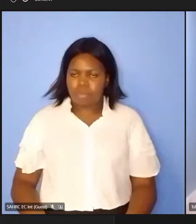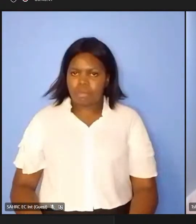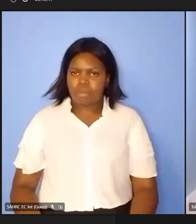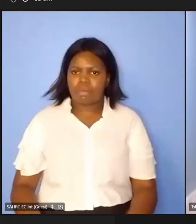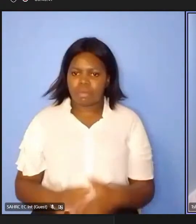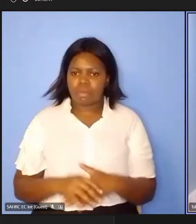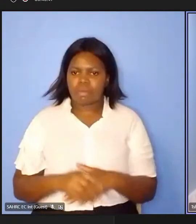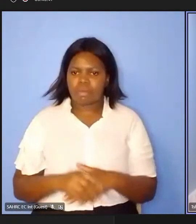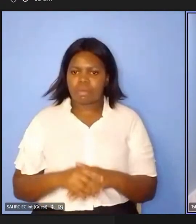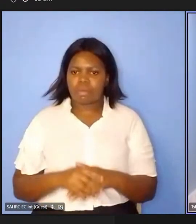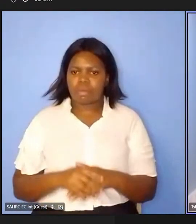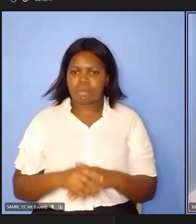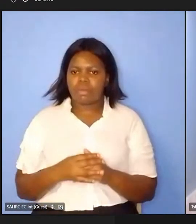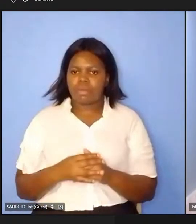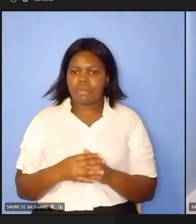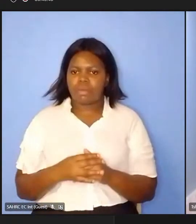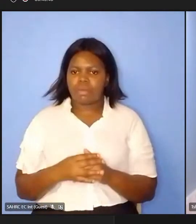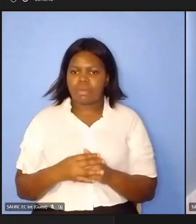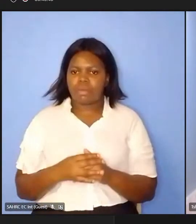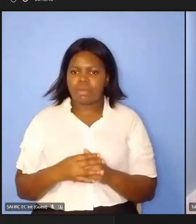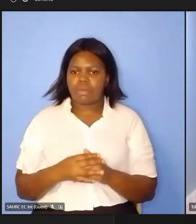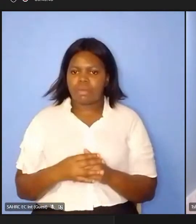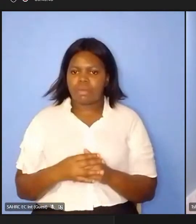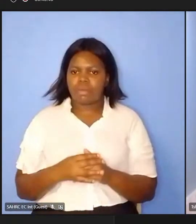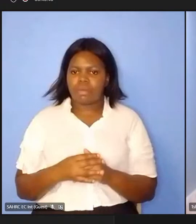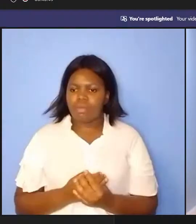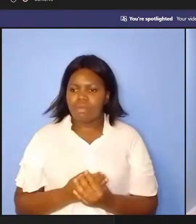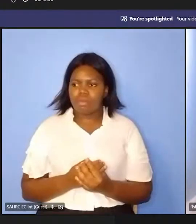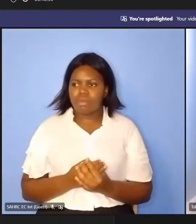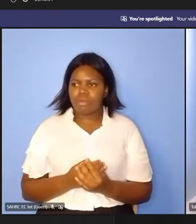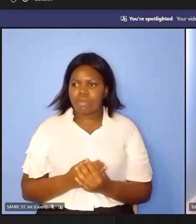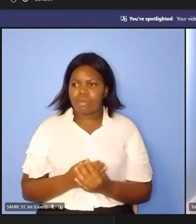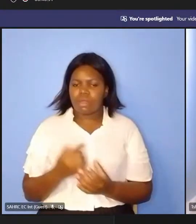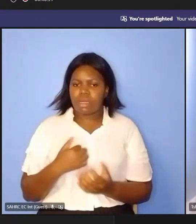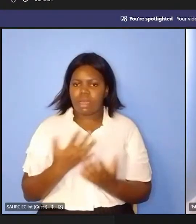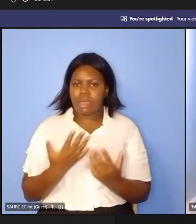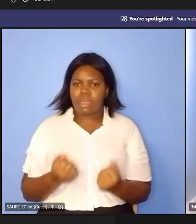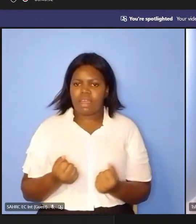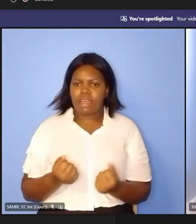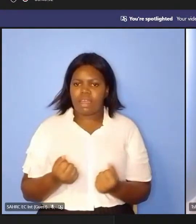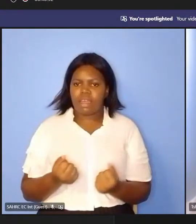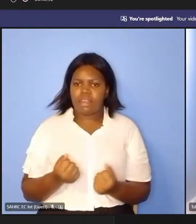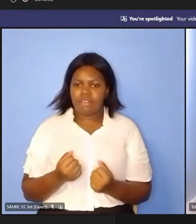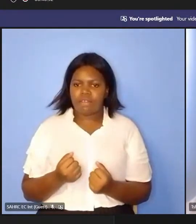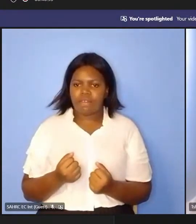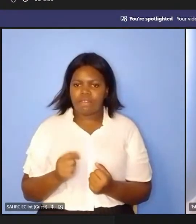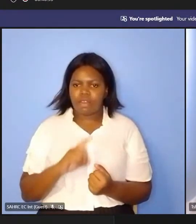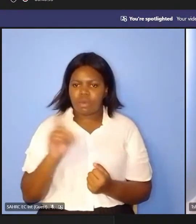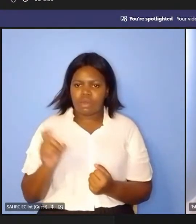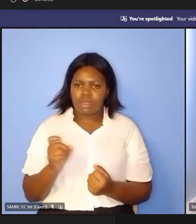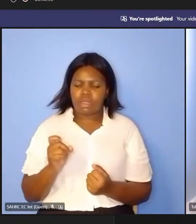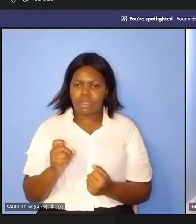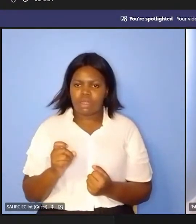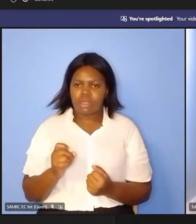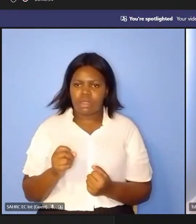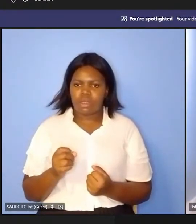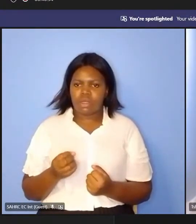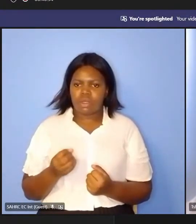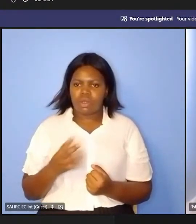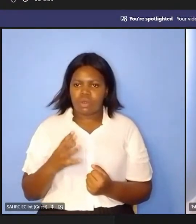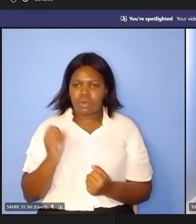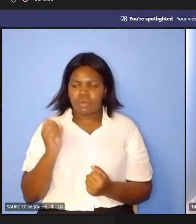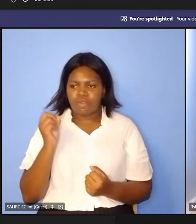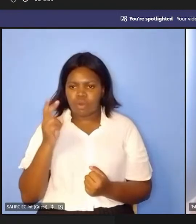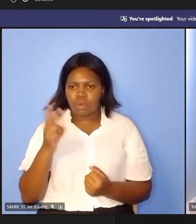Thank you, Ms. Butler. I think I have a few questions, more to garner your views or